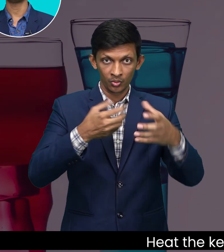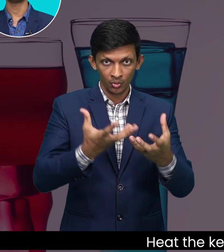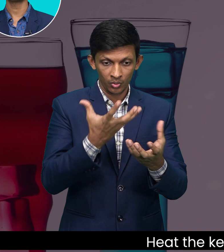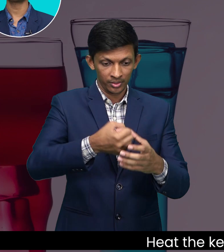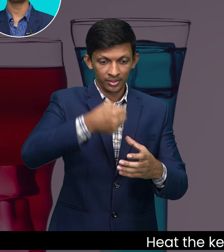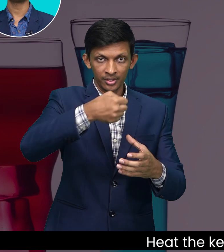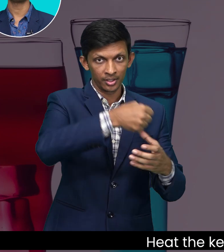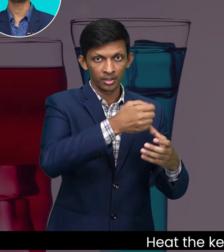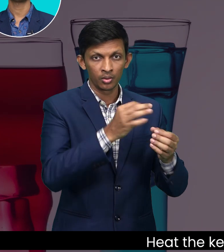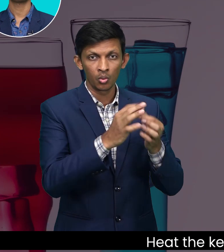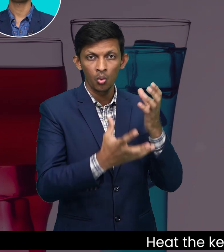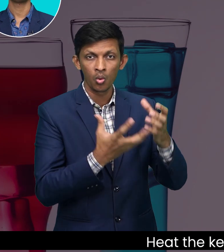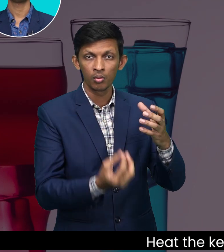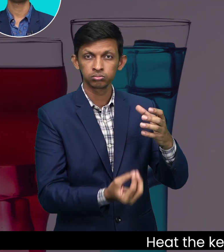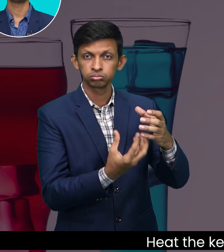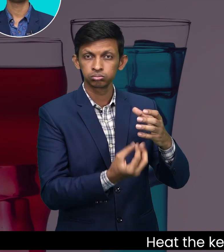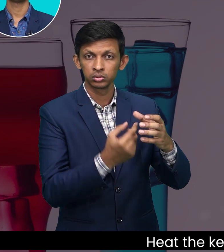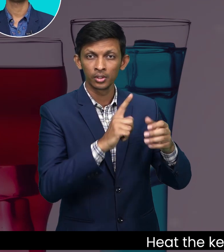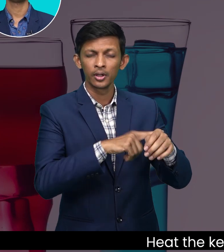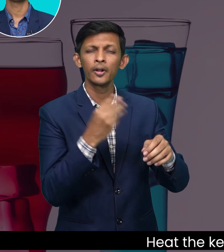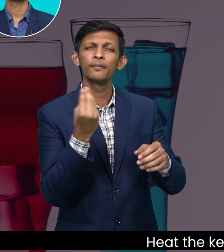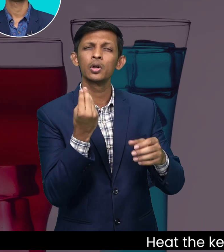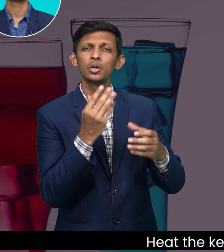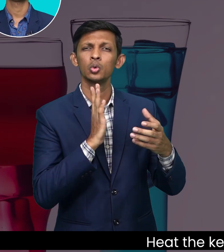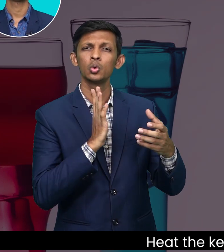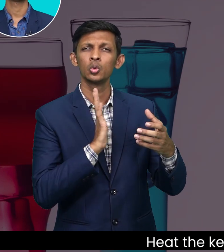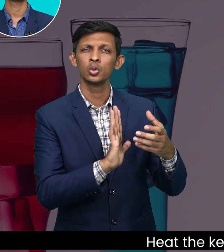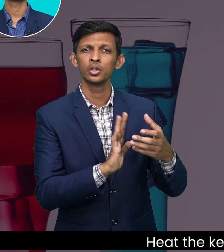Heat the kettle for some time.